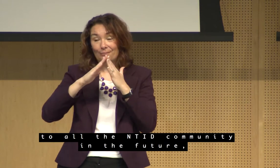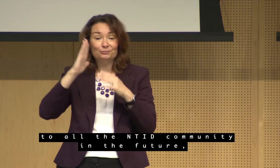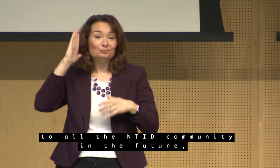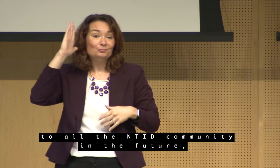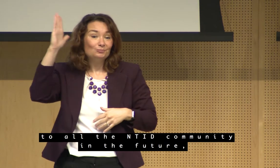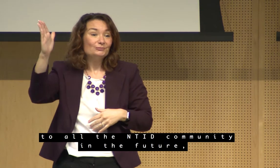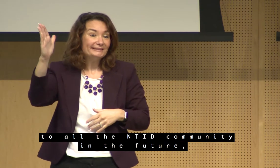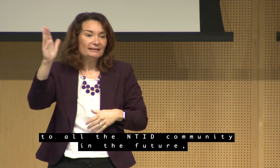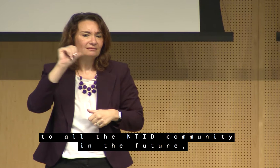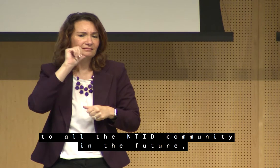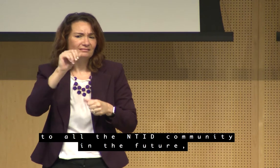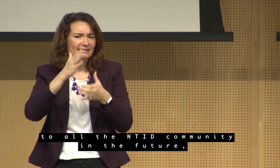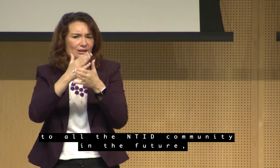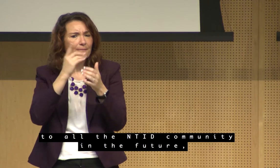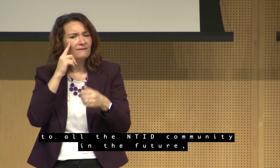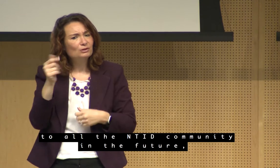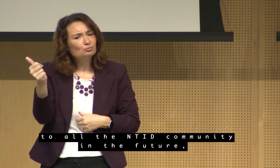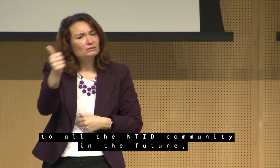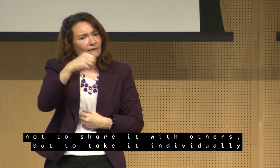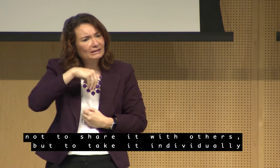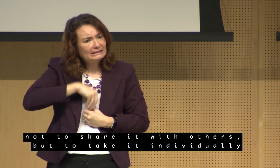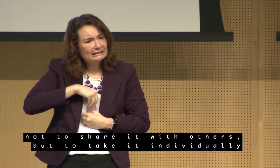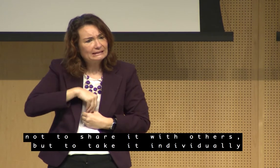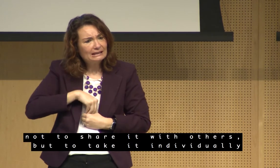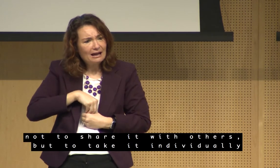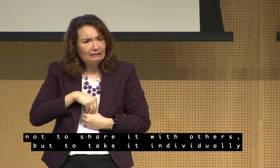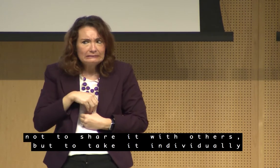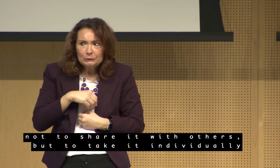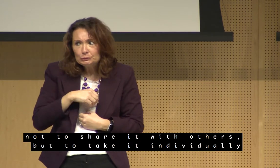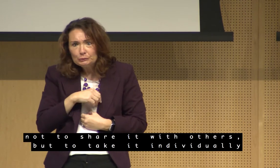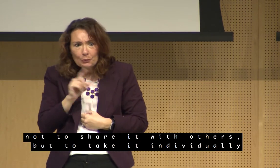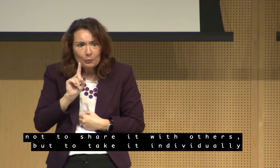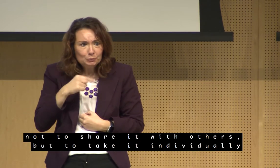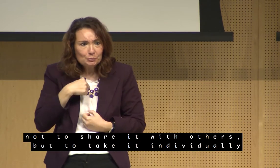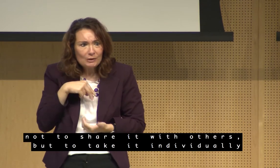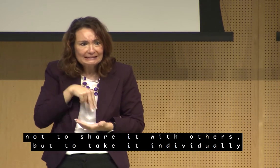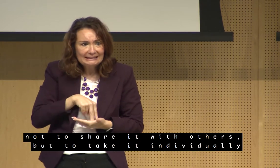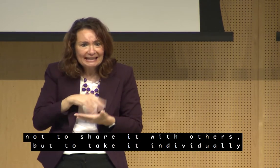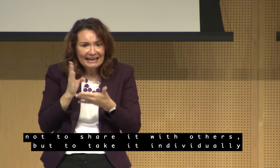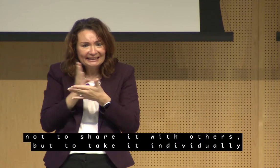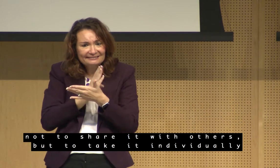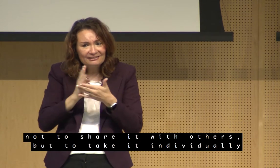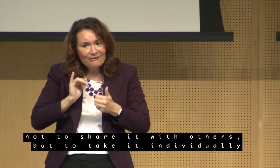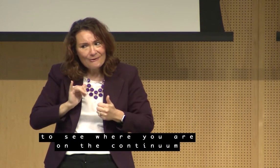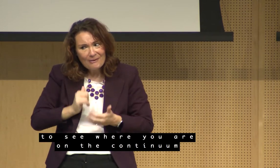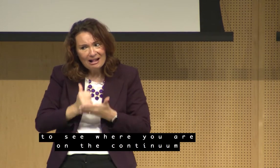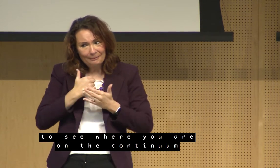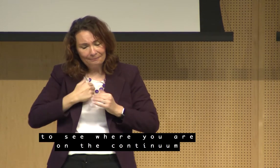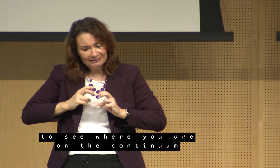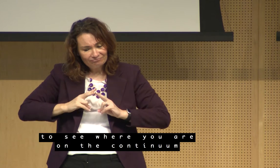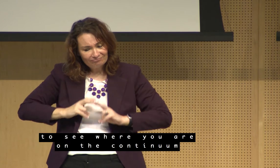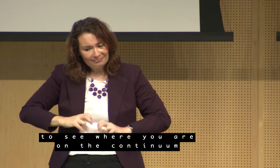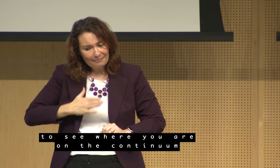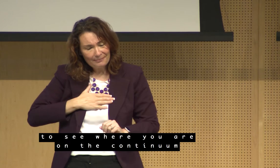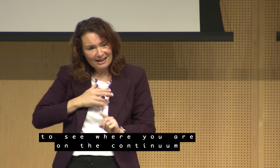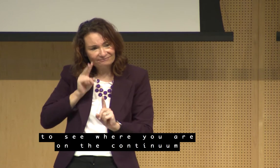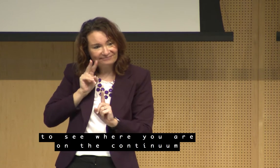NTID community in the future, not to share it with others, but to take it individually to see where you are on the continuum